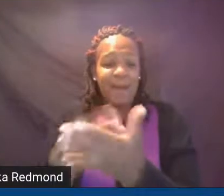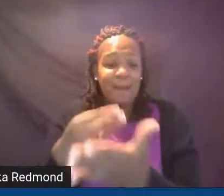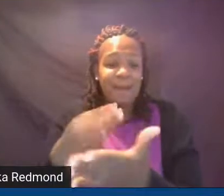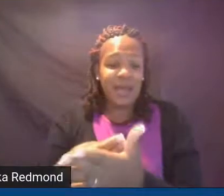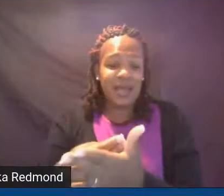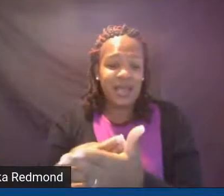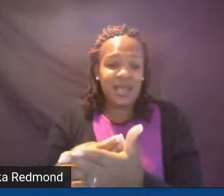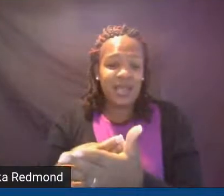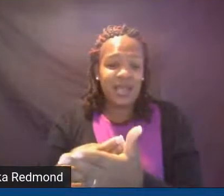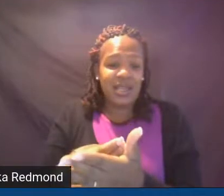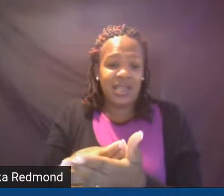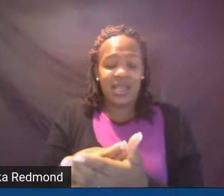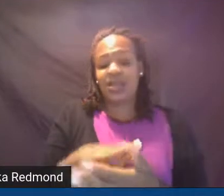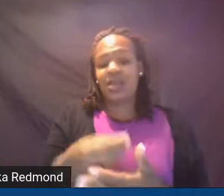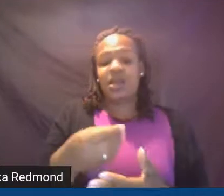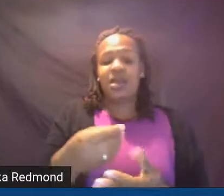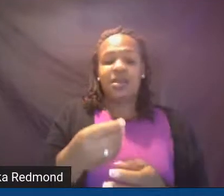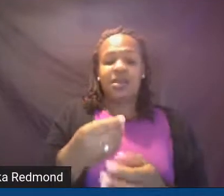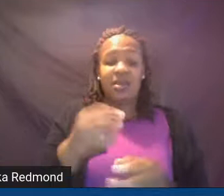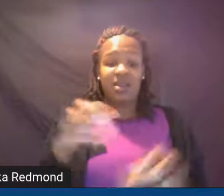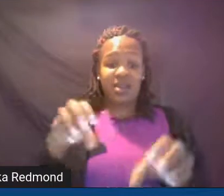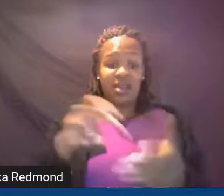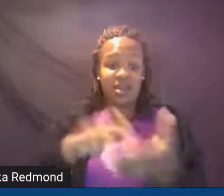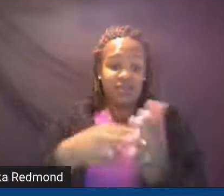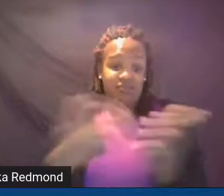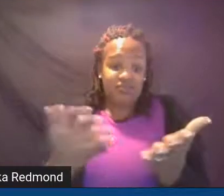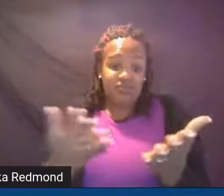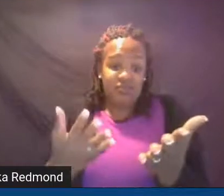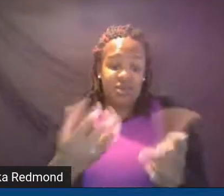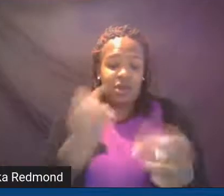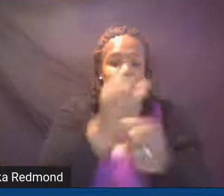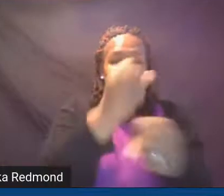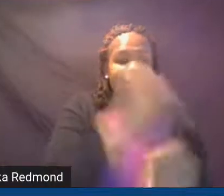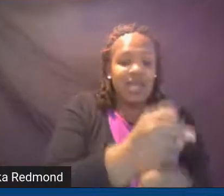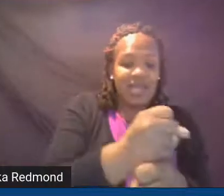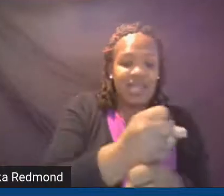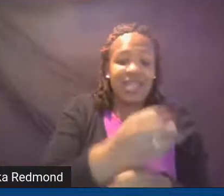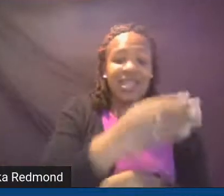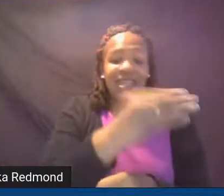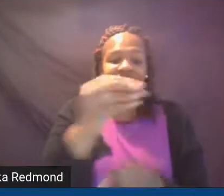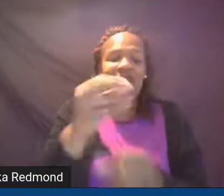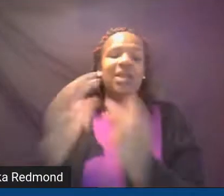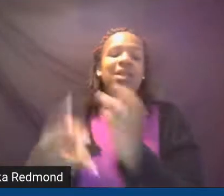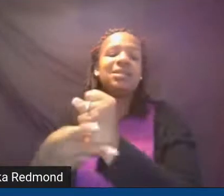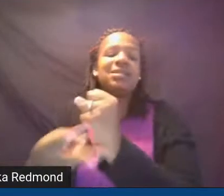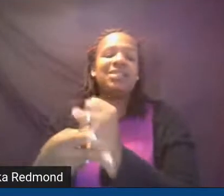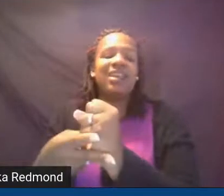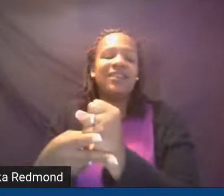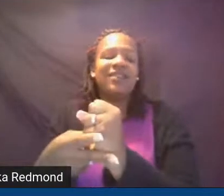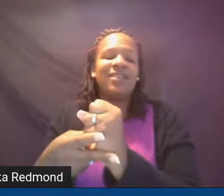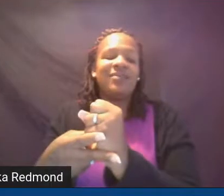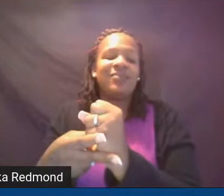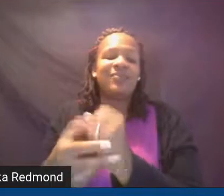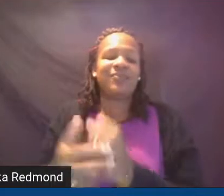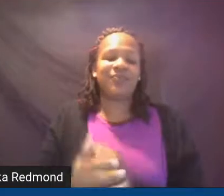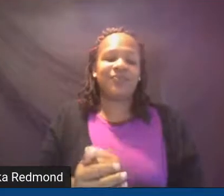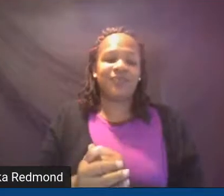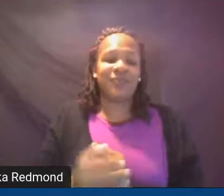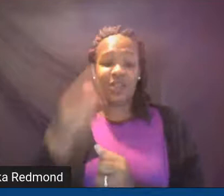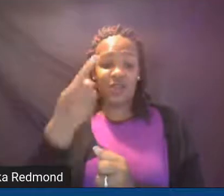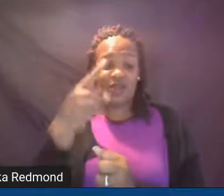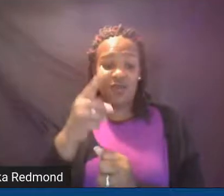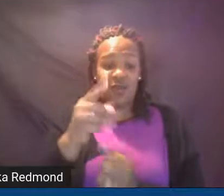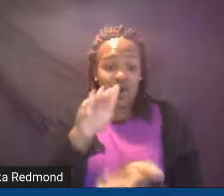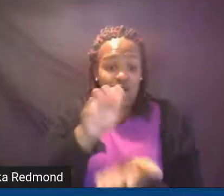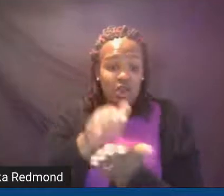of jobs that we're creating or saving, right? Yeah. So when I did an initiative for, you know, for a small package freight,